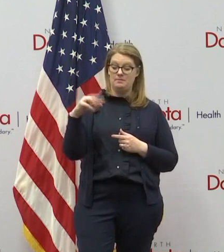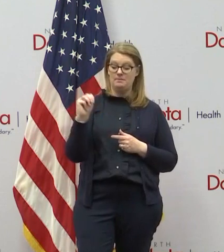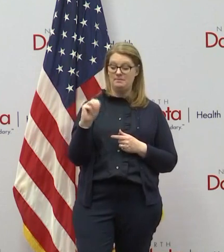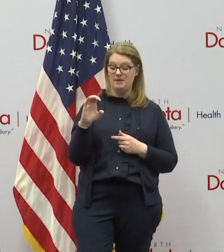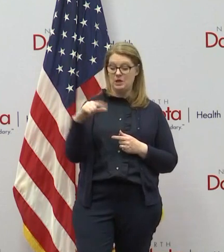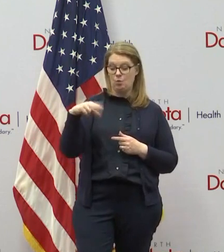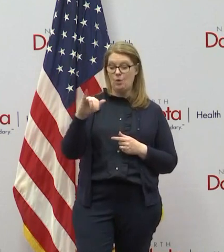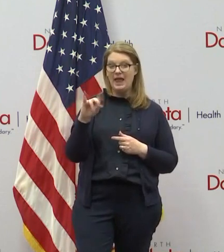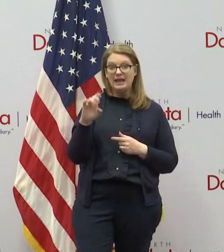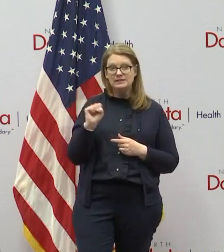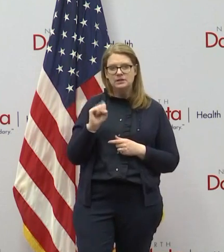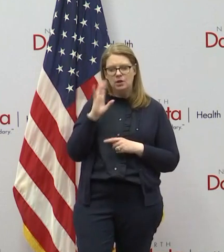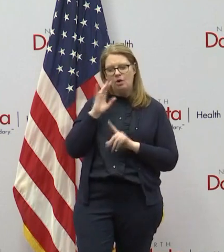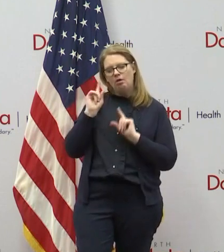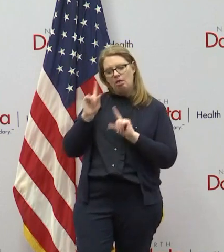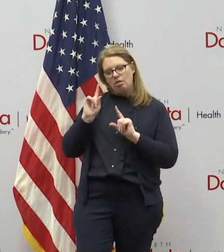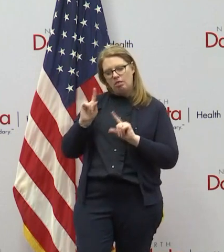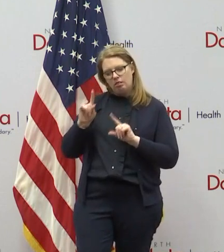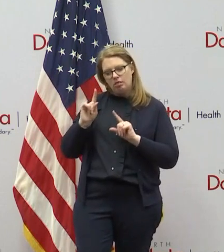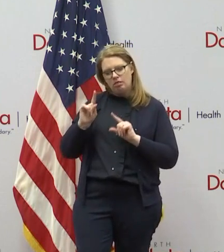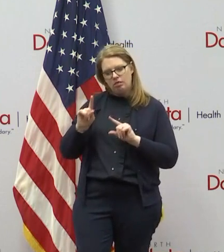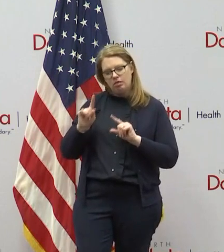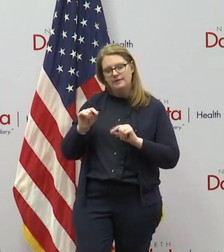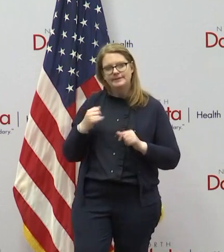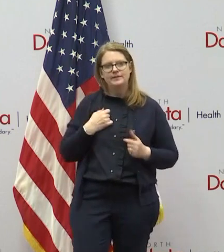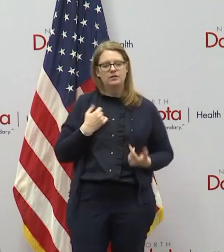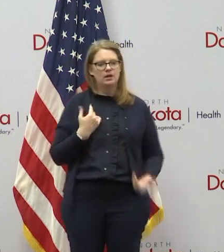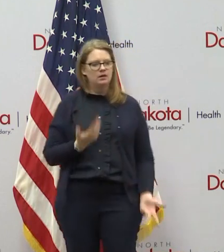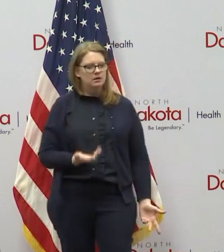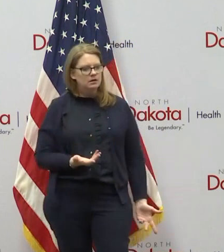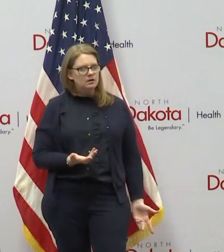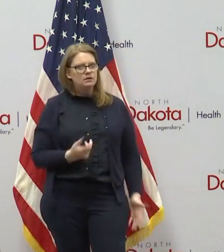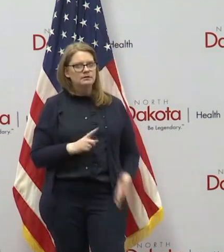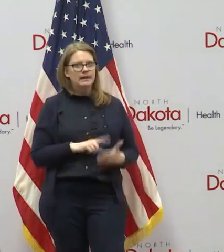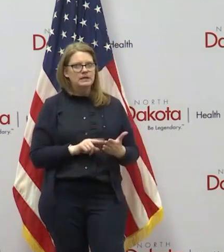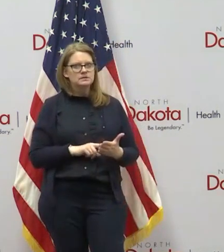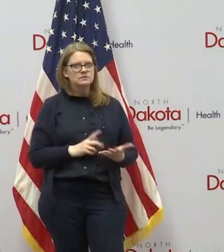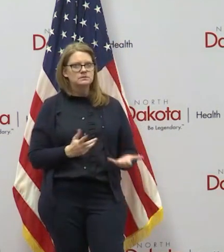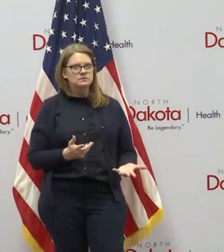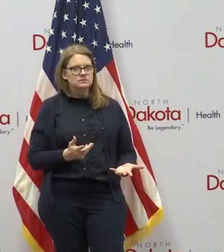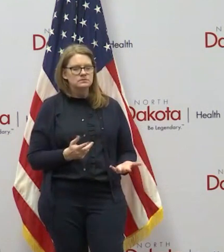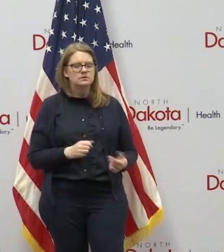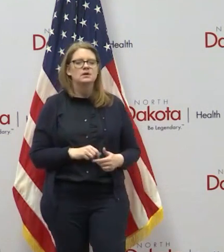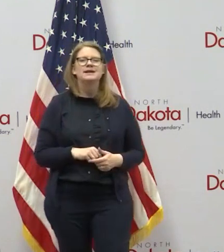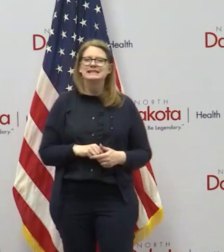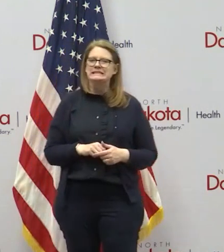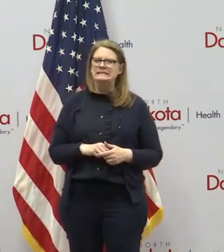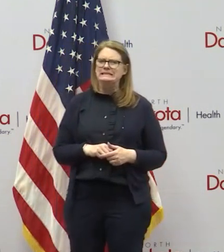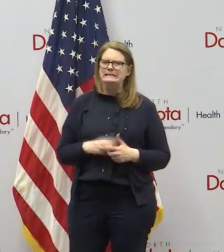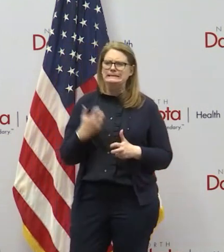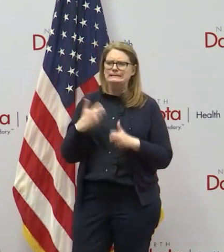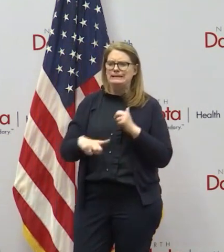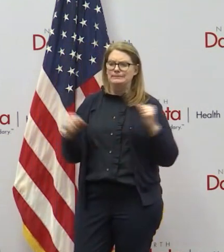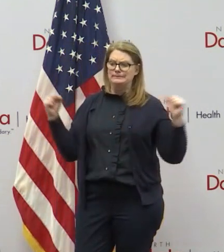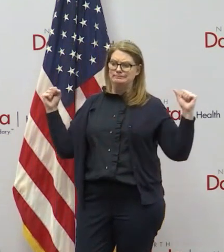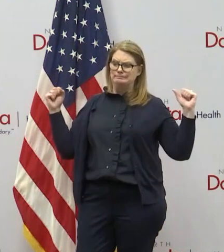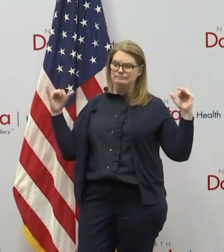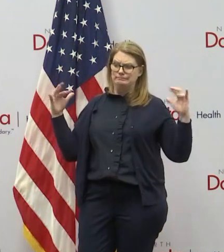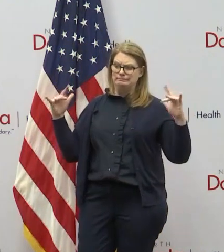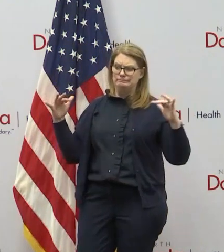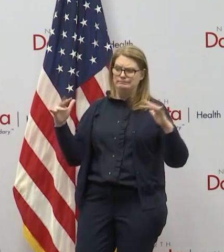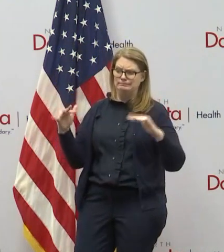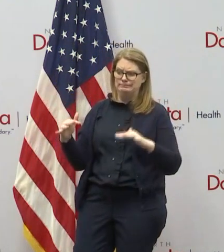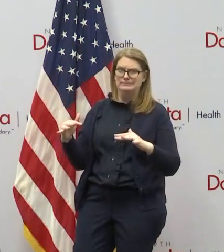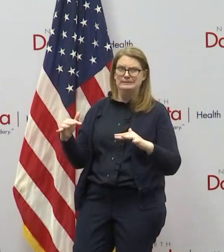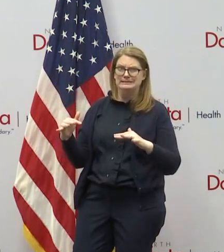people would probably want to know when are these big softball tournaments happening. Very hard to have those and have them be effective without having crowds. So